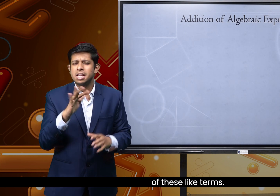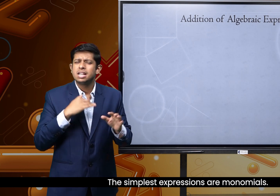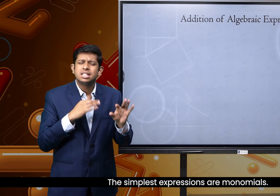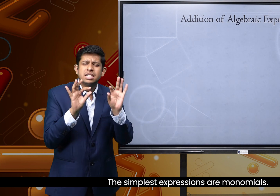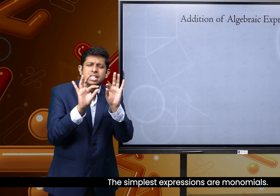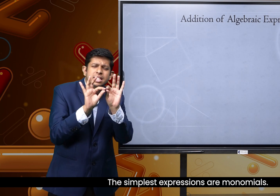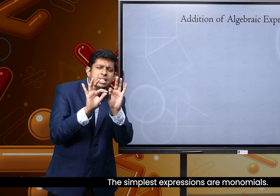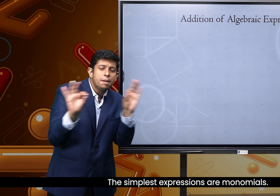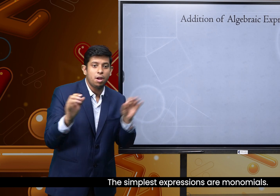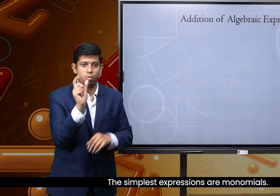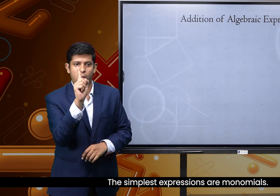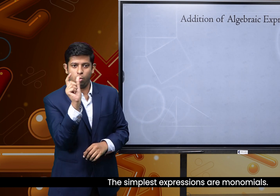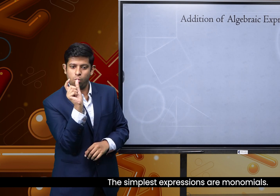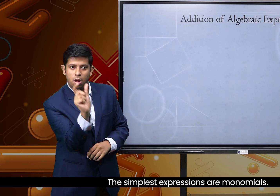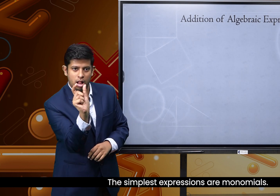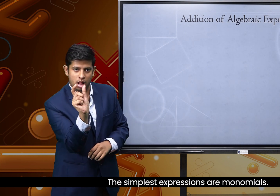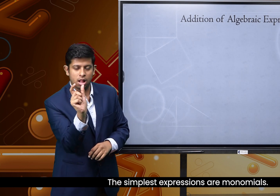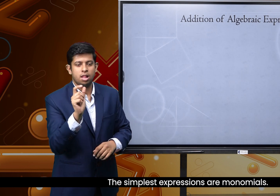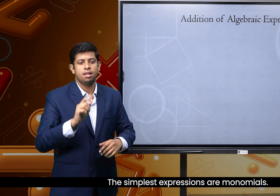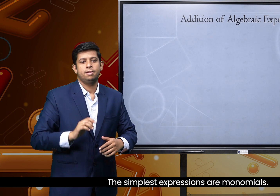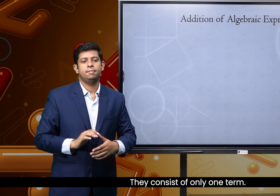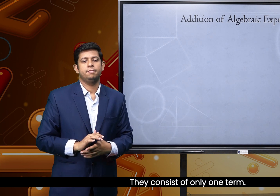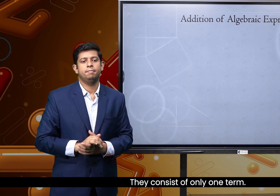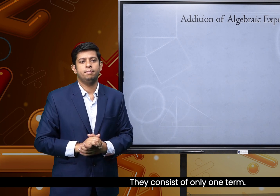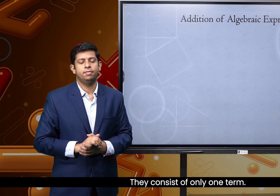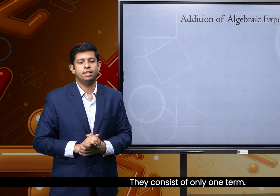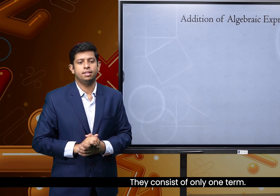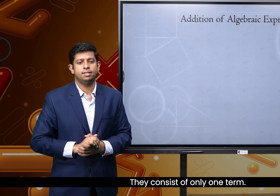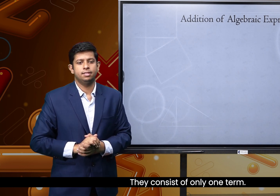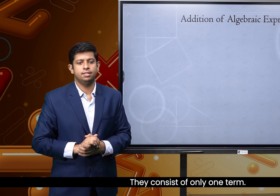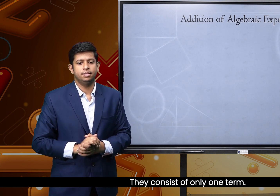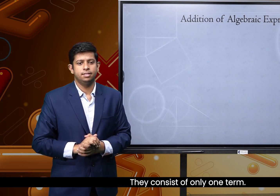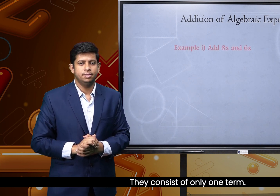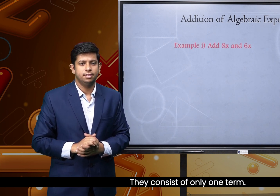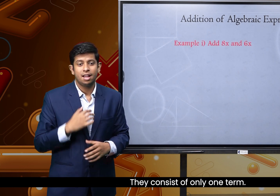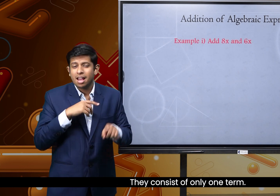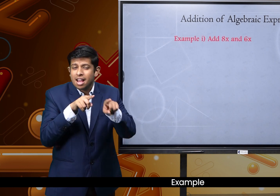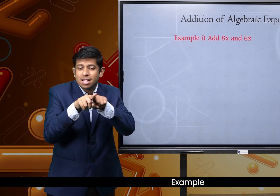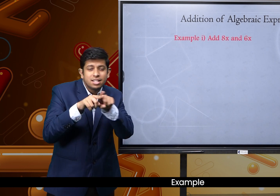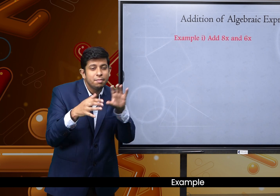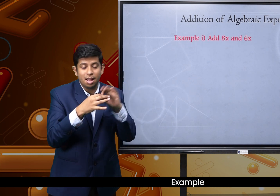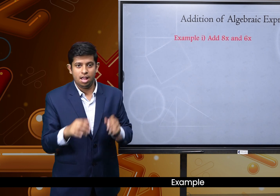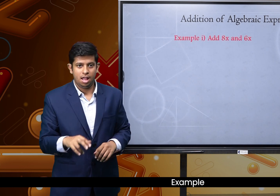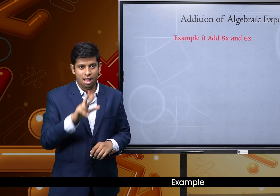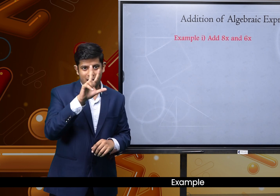The simplest expressions are monomials. They consist of only one term. Example: